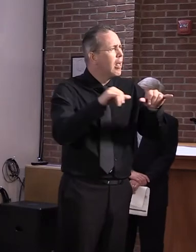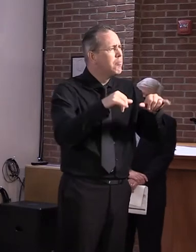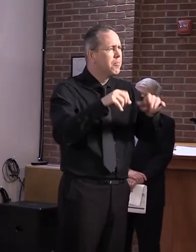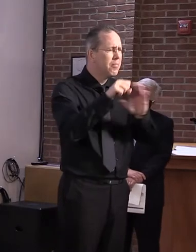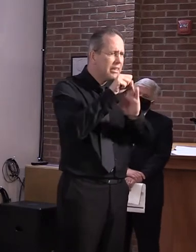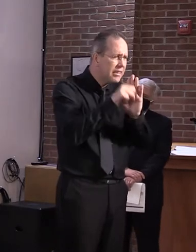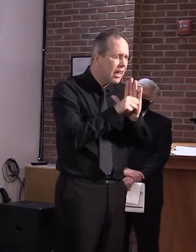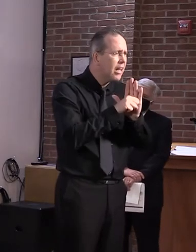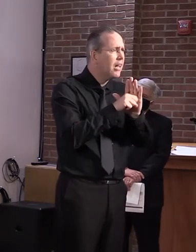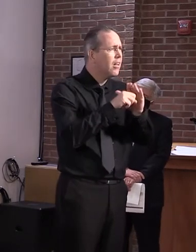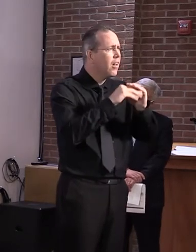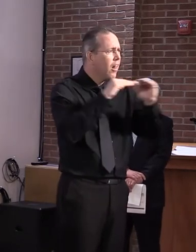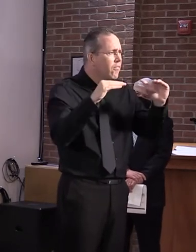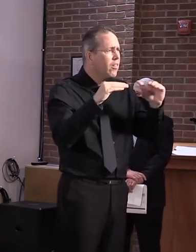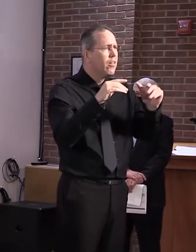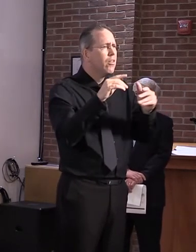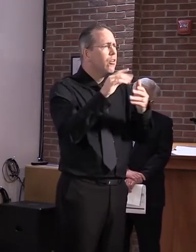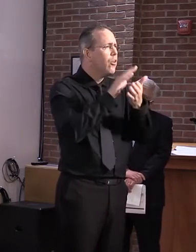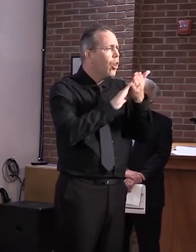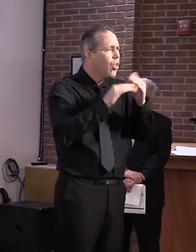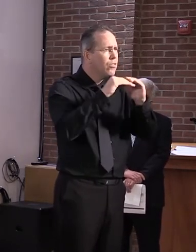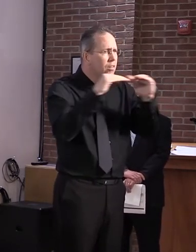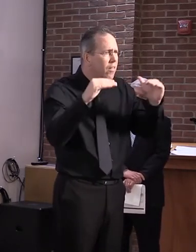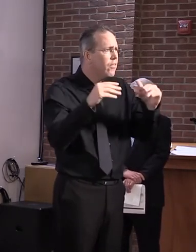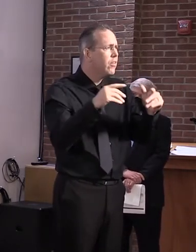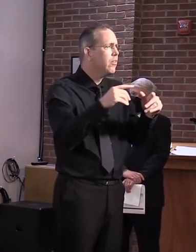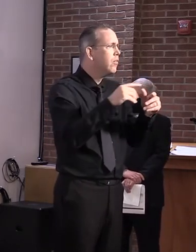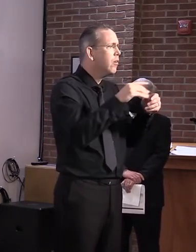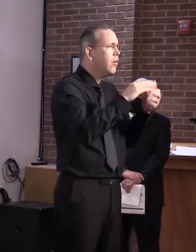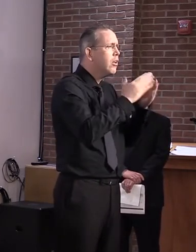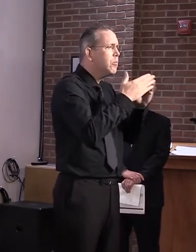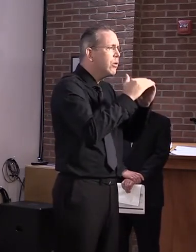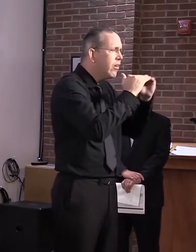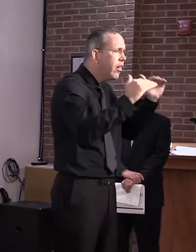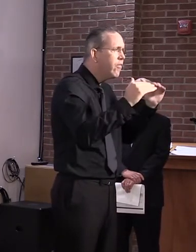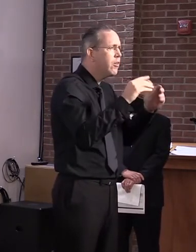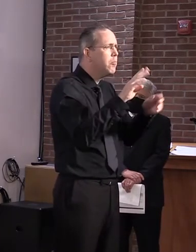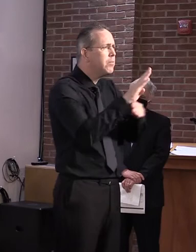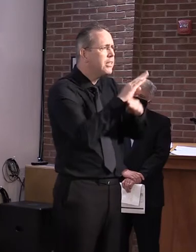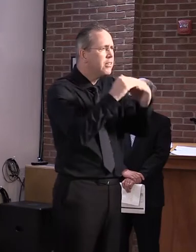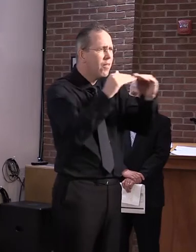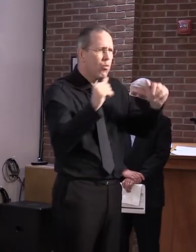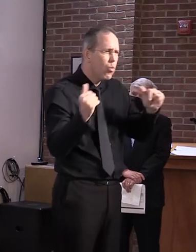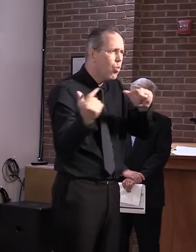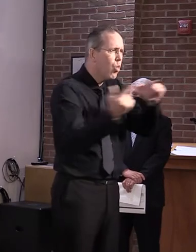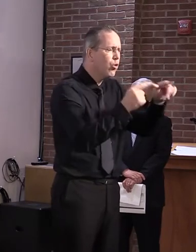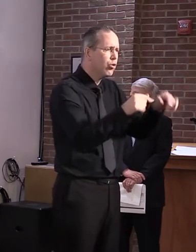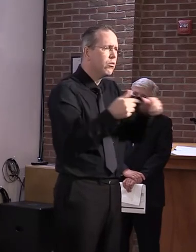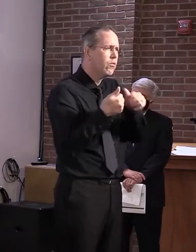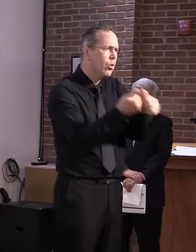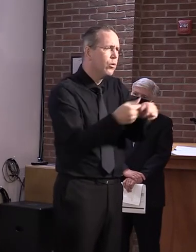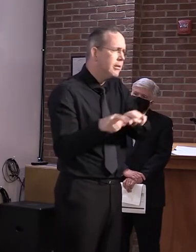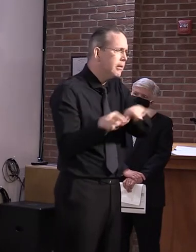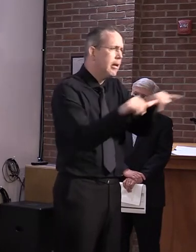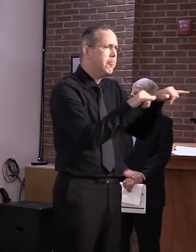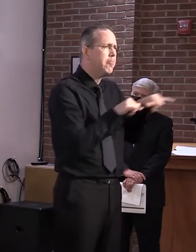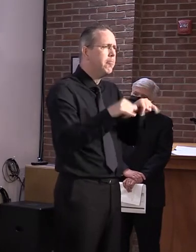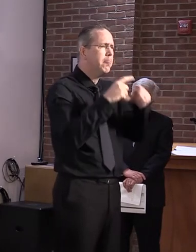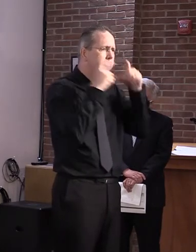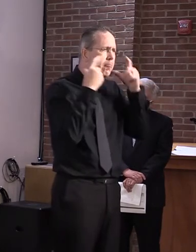treated equally. They're treated differently depending on the workplace as well. In certain areas,